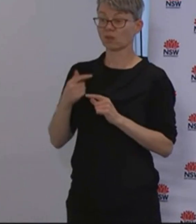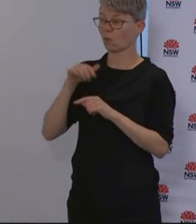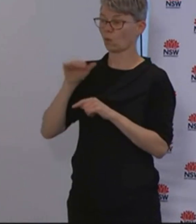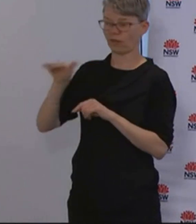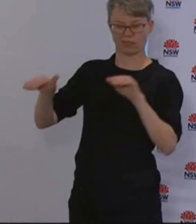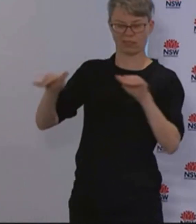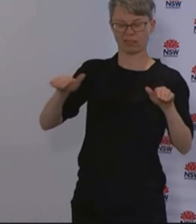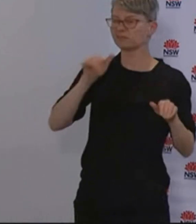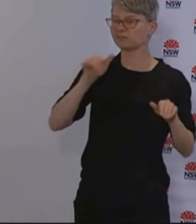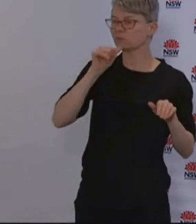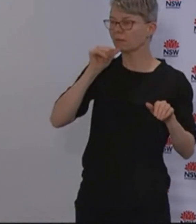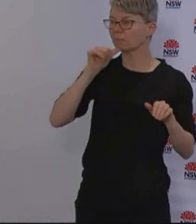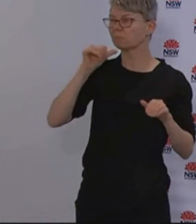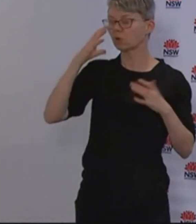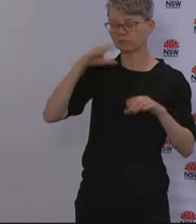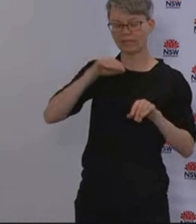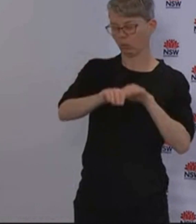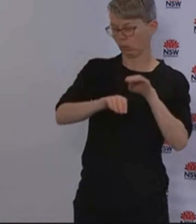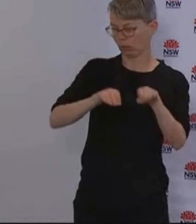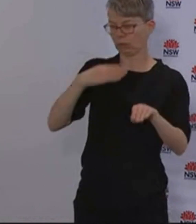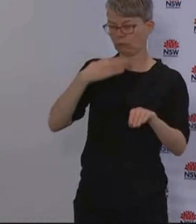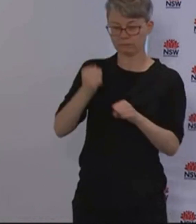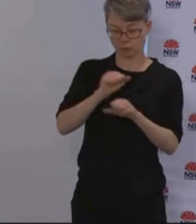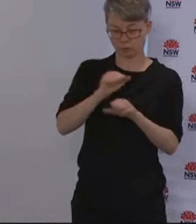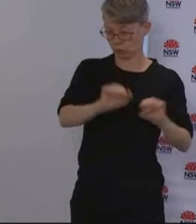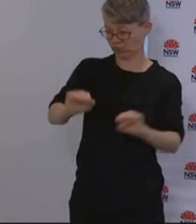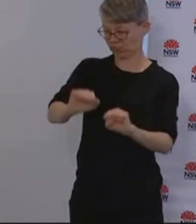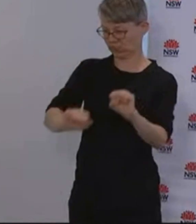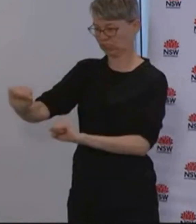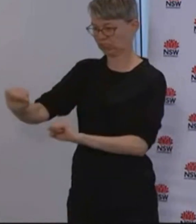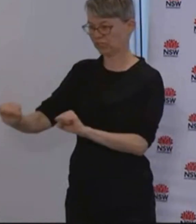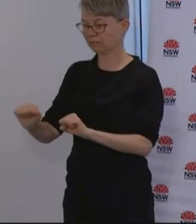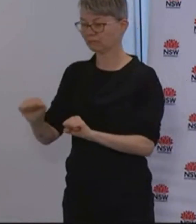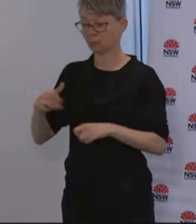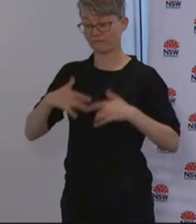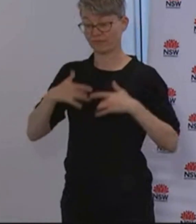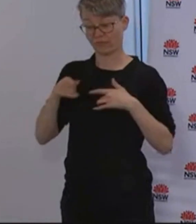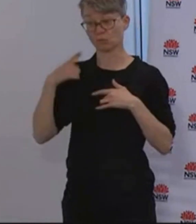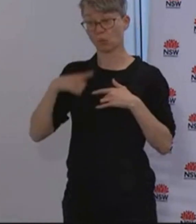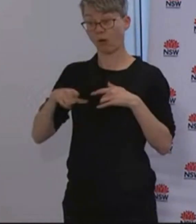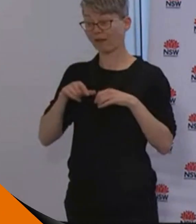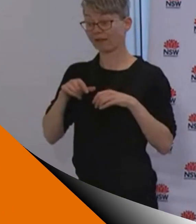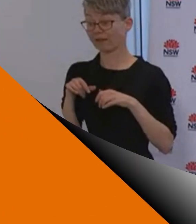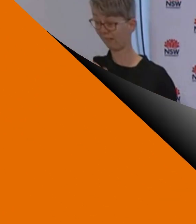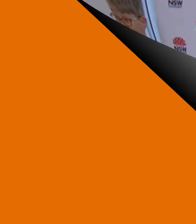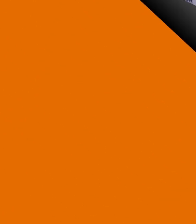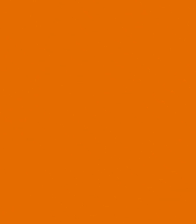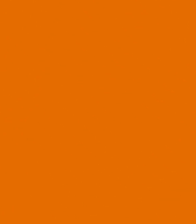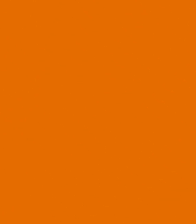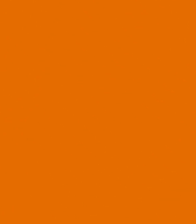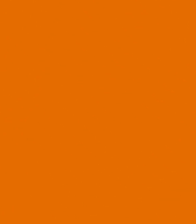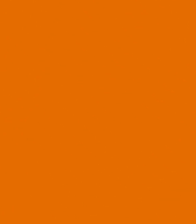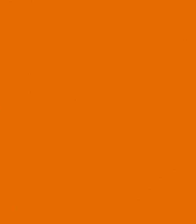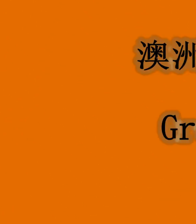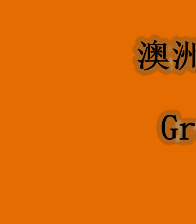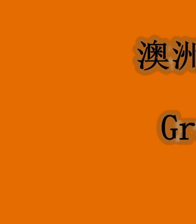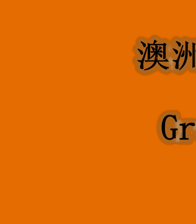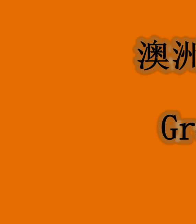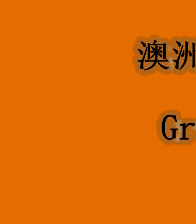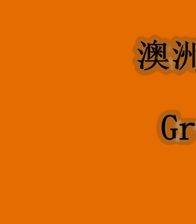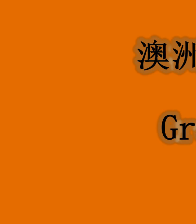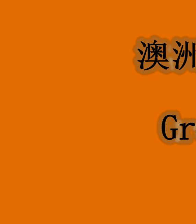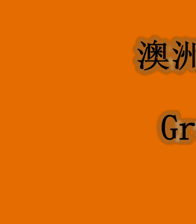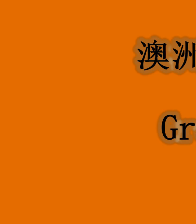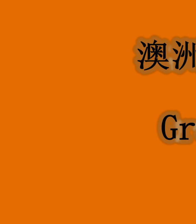with the various hotels, but that wasn't the major driver from what we can see in terms associated with the cases. Thanks, guys. Thanks.